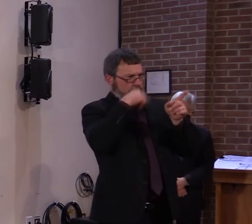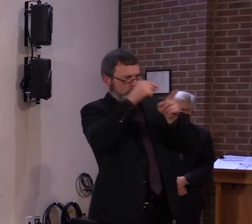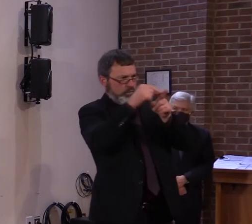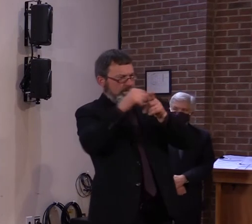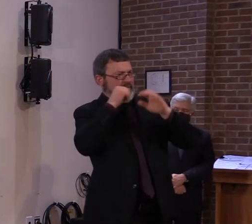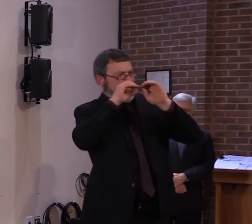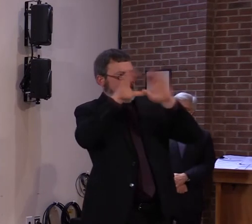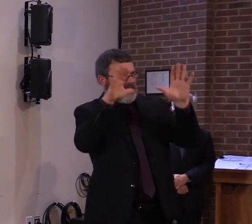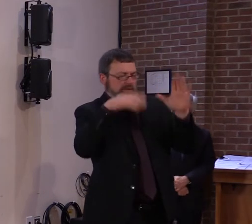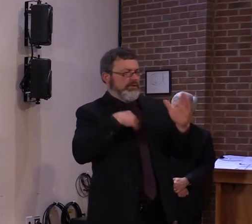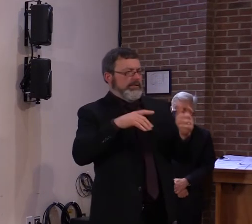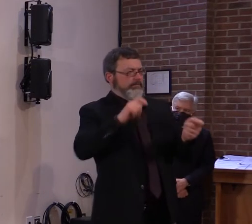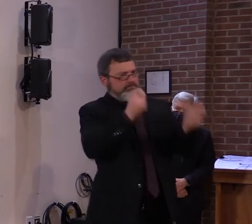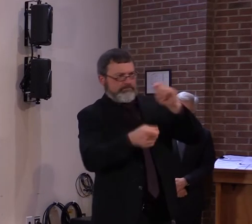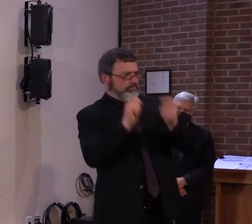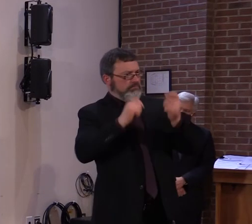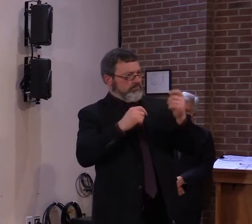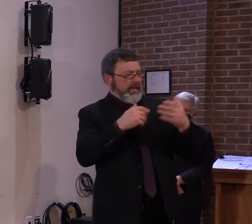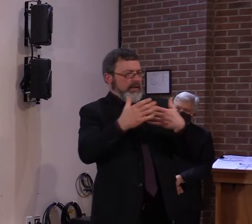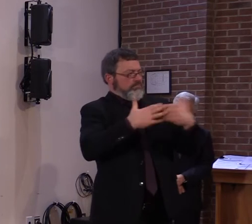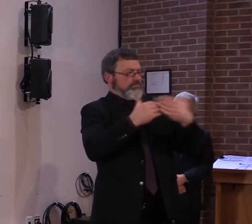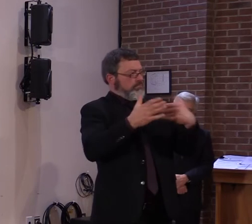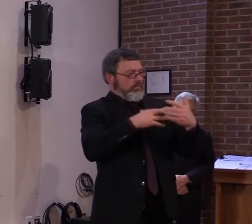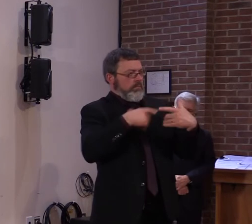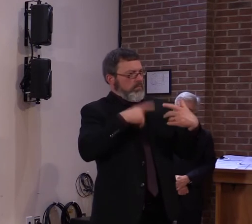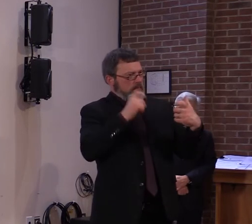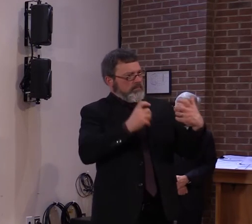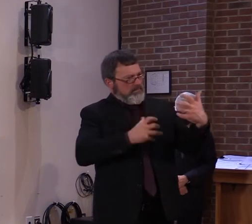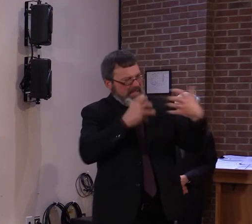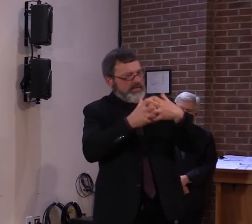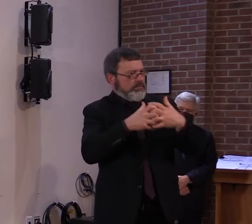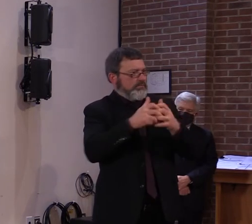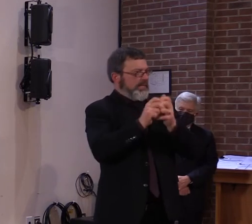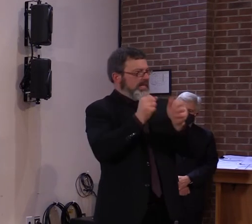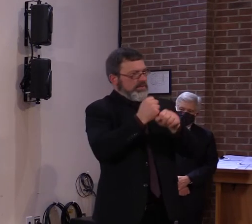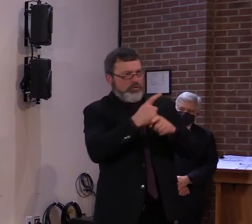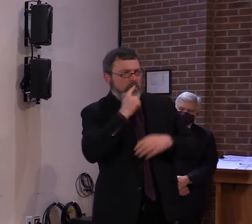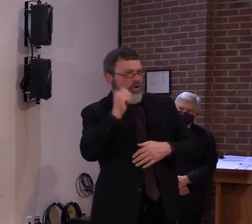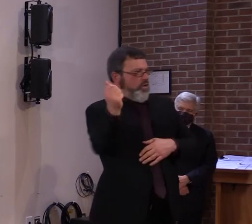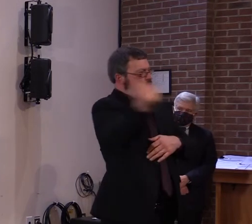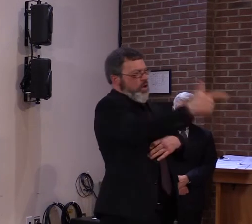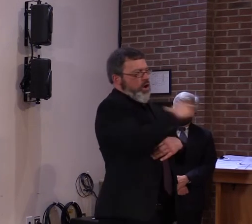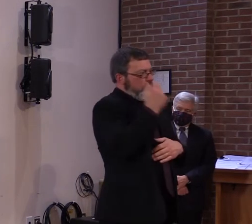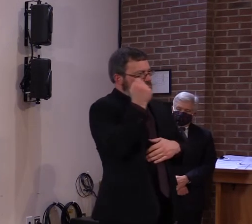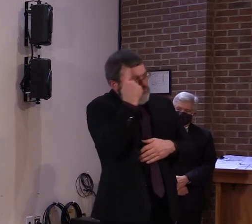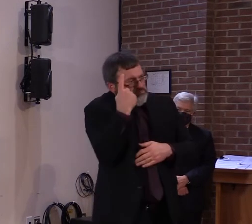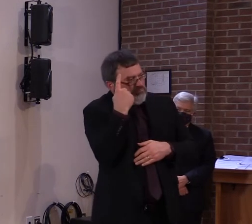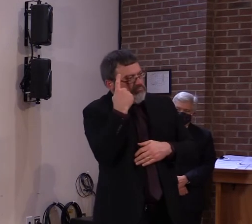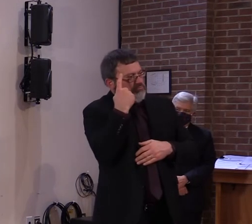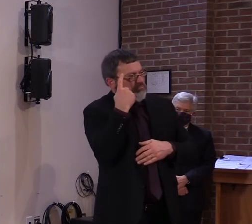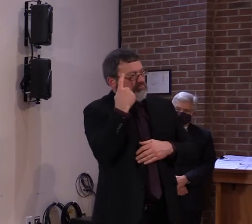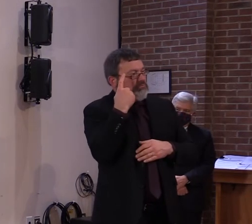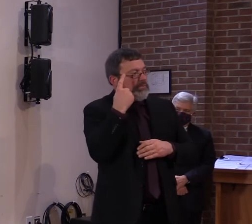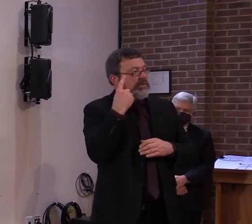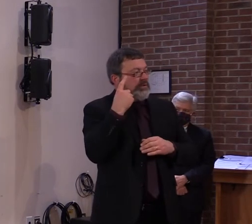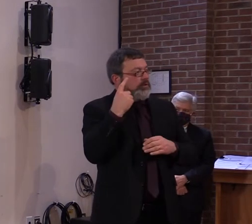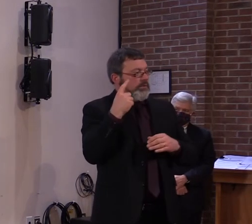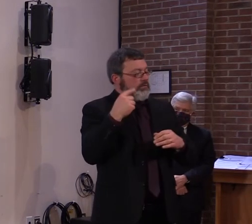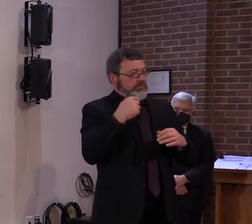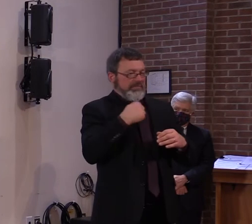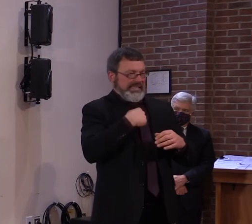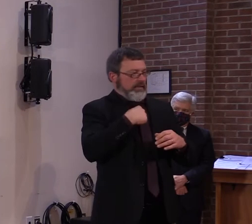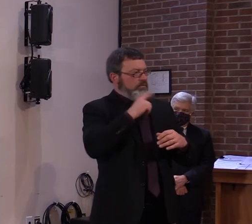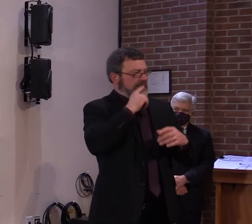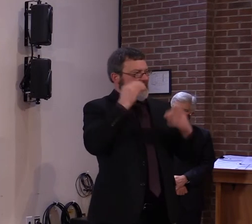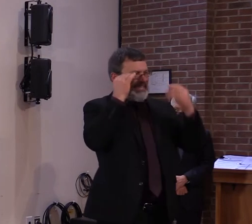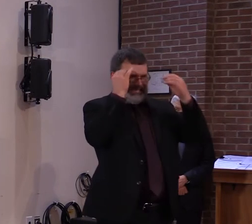great job over the last few days in trying to do that, and we look for any opportunities to make sure that we message